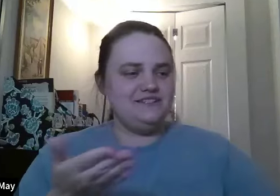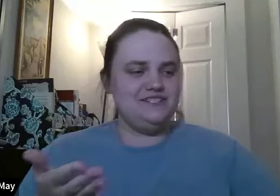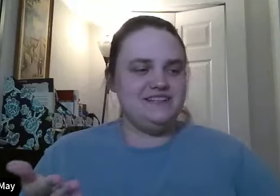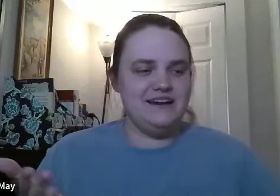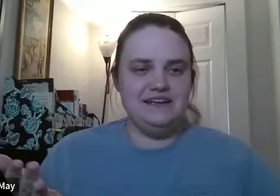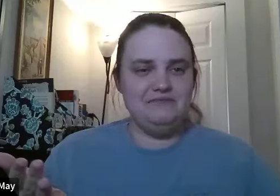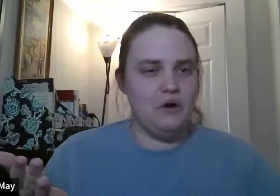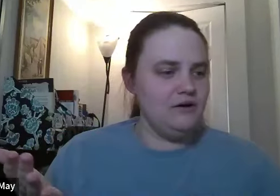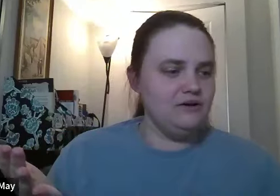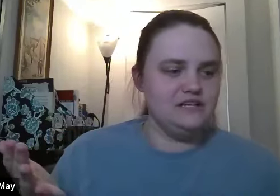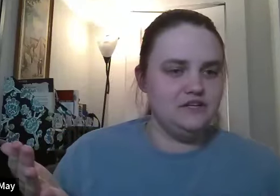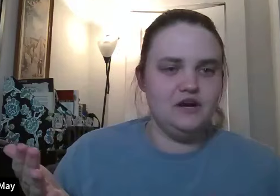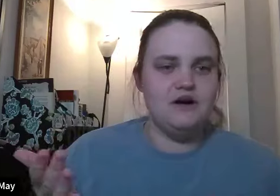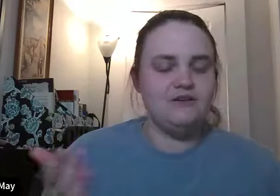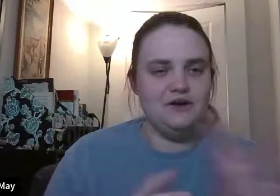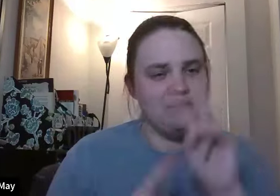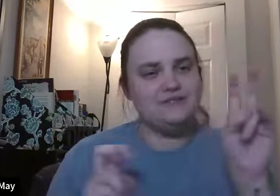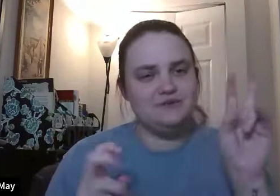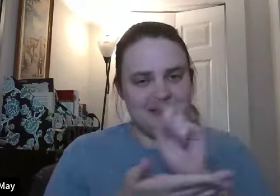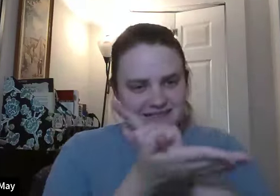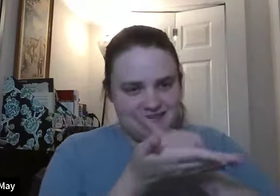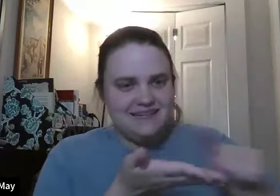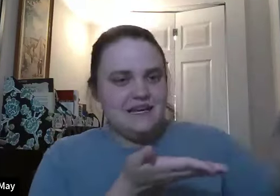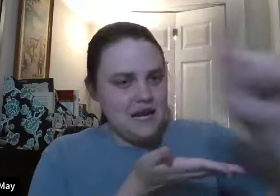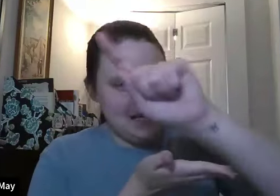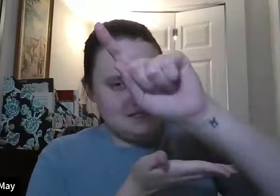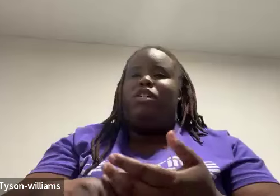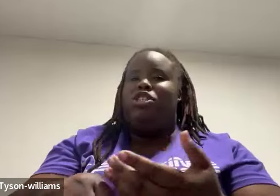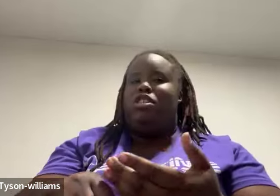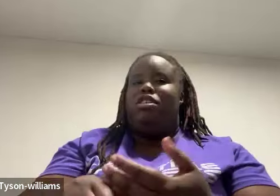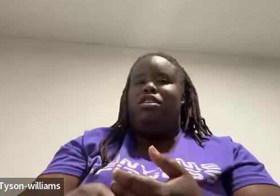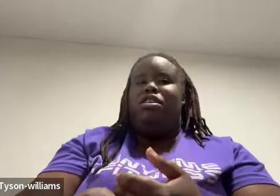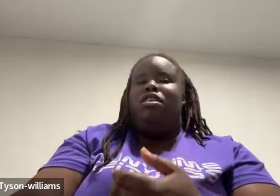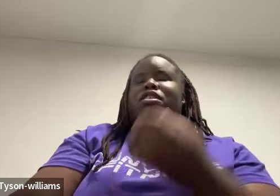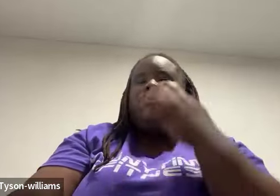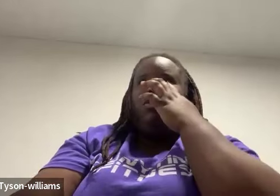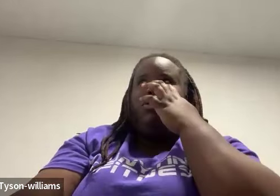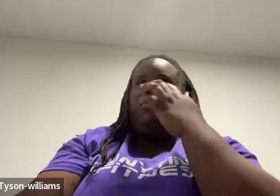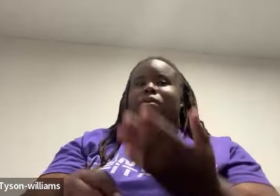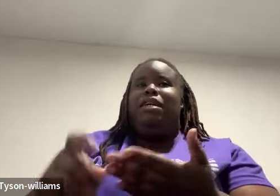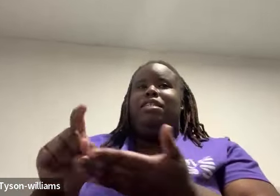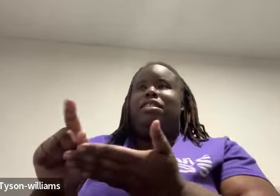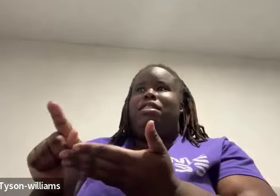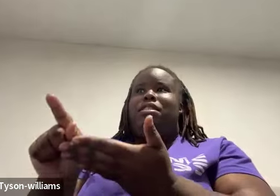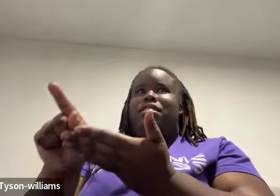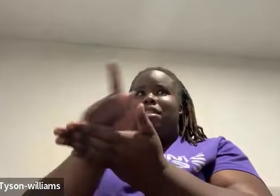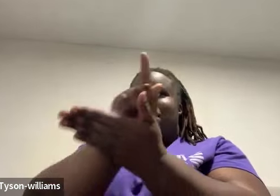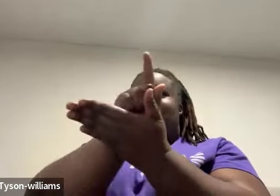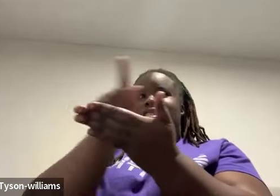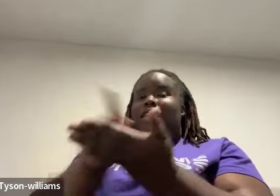just signing wrong or telling y'all wrong. No, there are 2 ways. So Next question. week. Yes. So is it